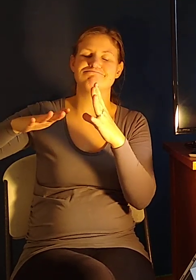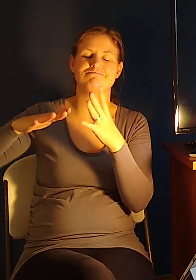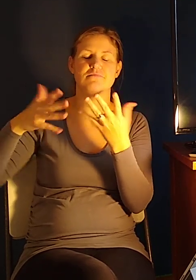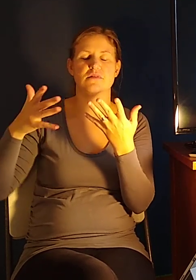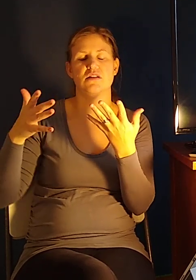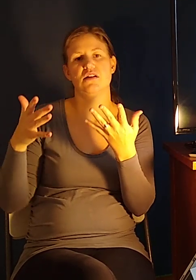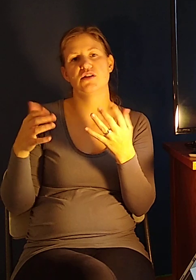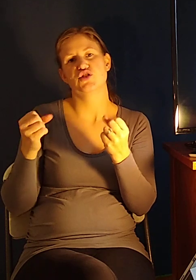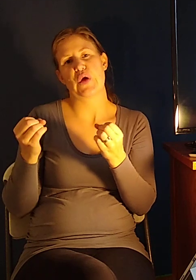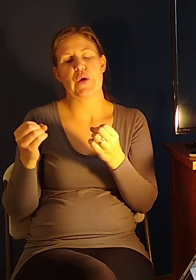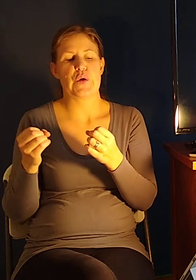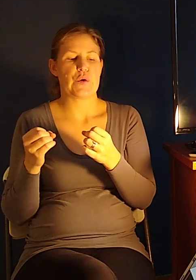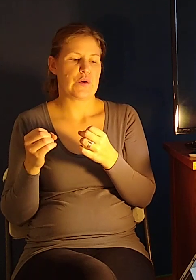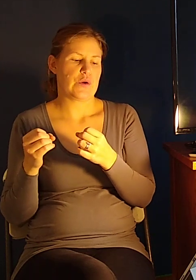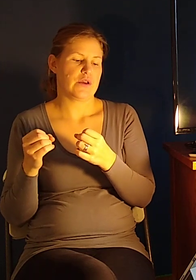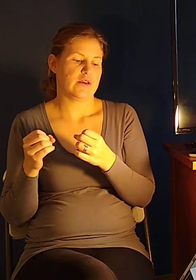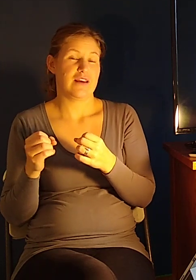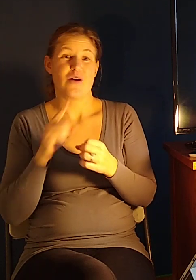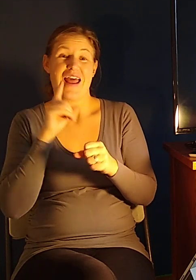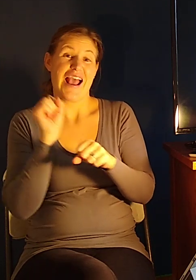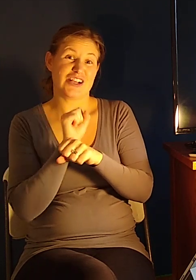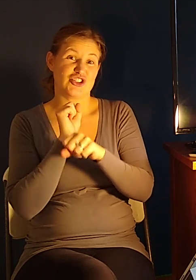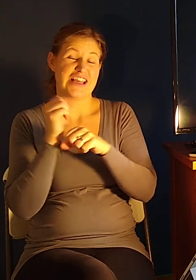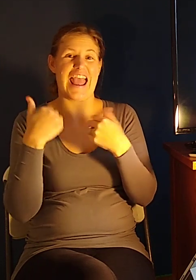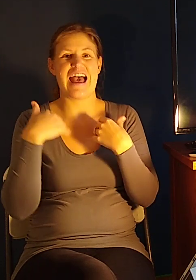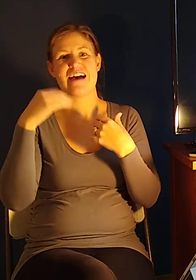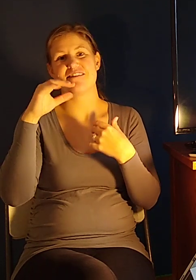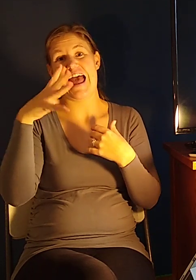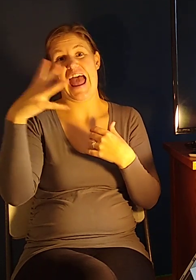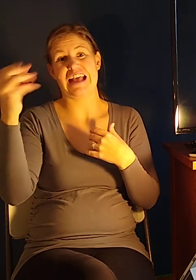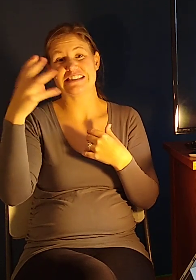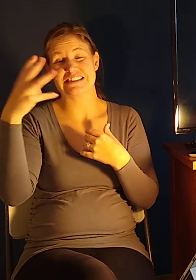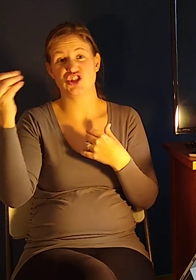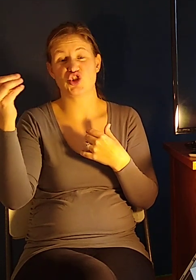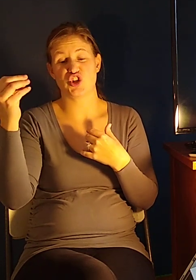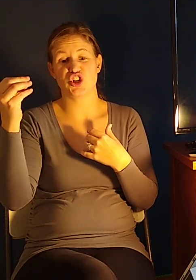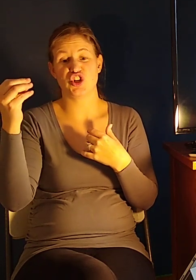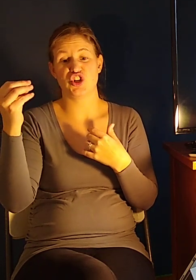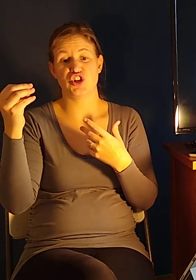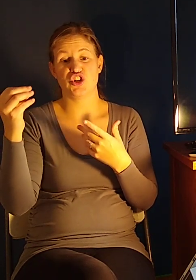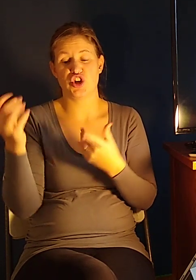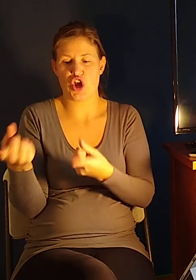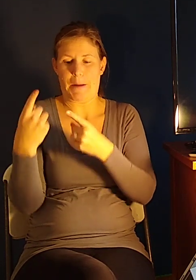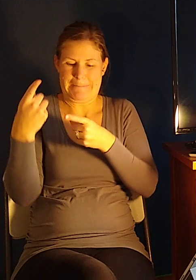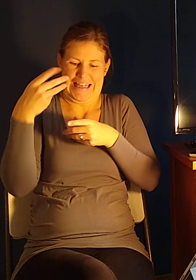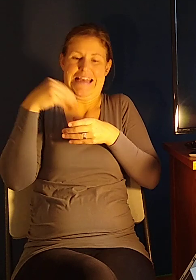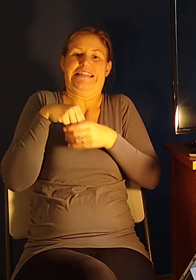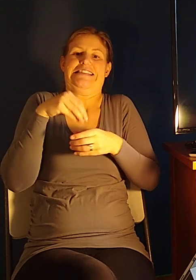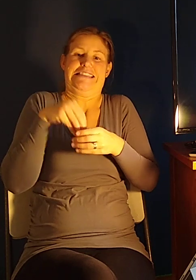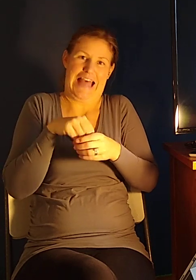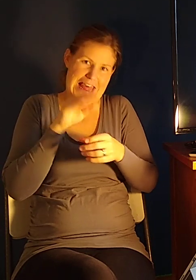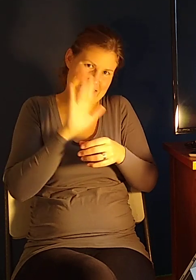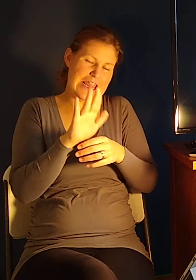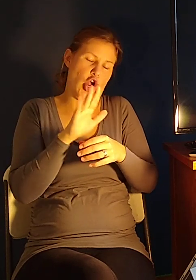So they would actually have the exterior come inside. They could feel at one